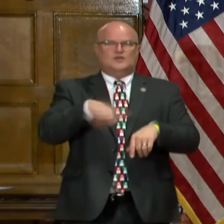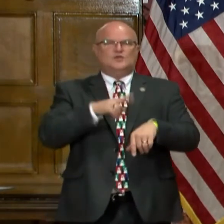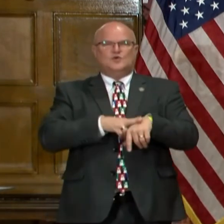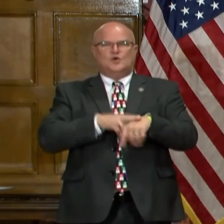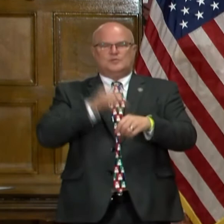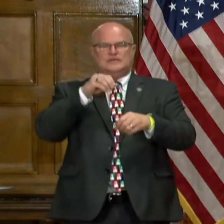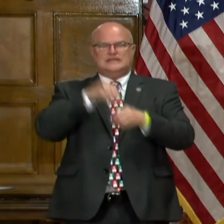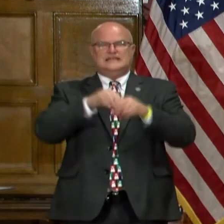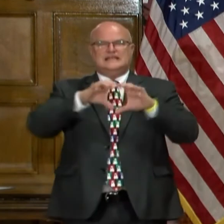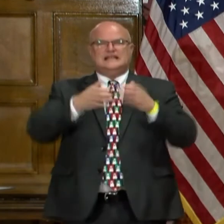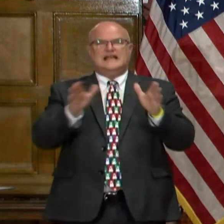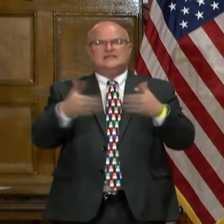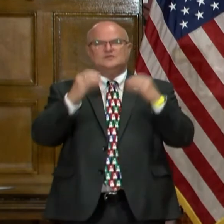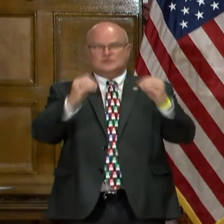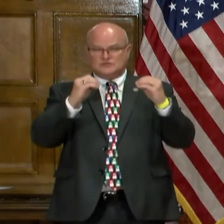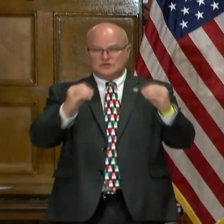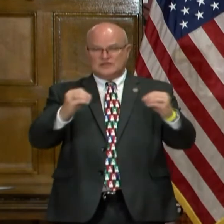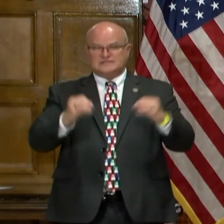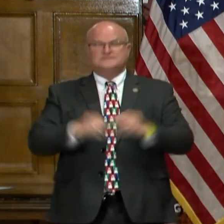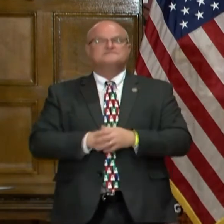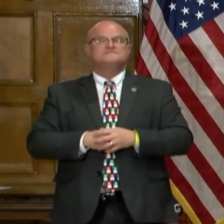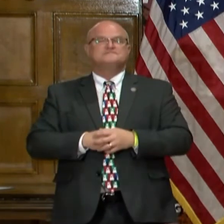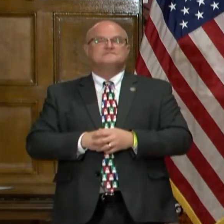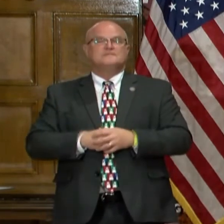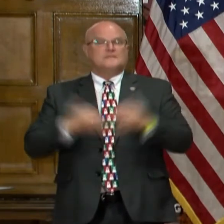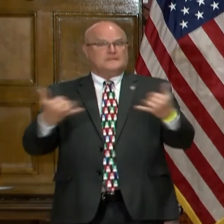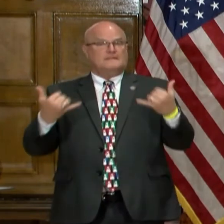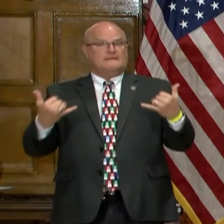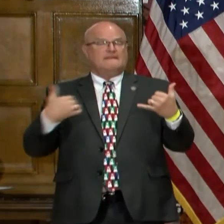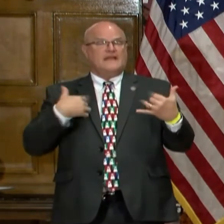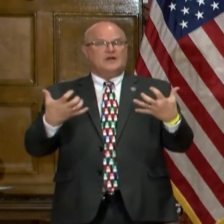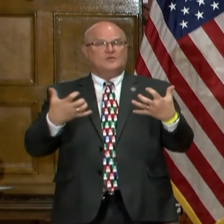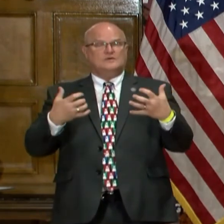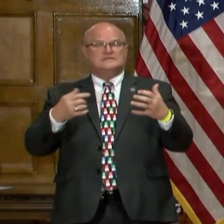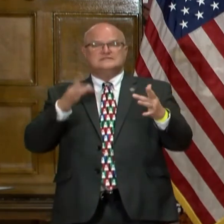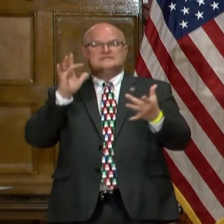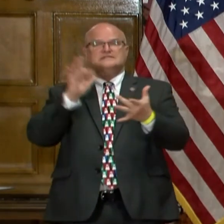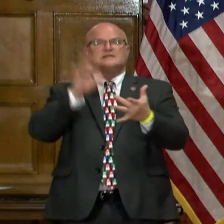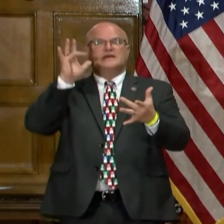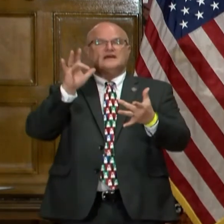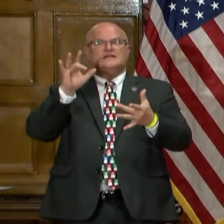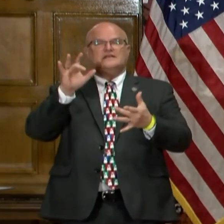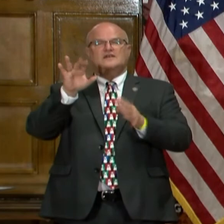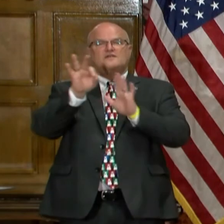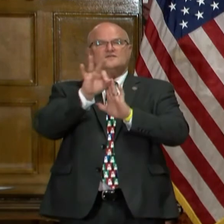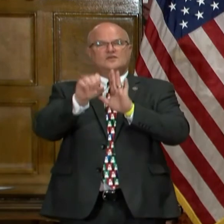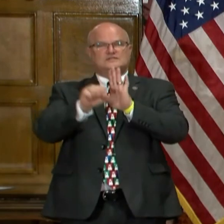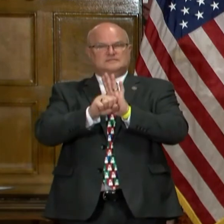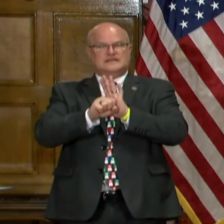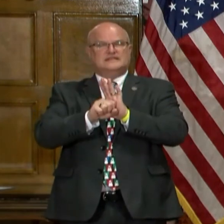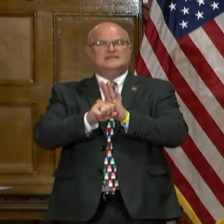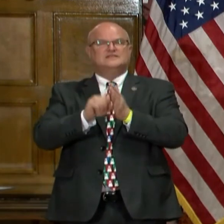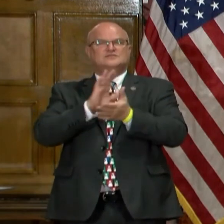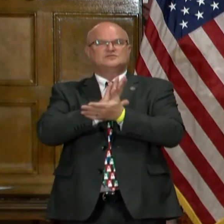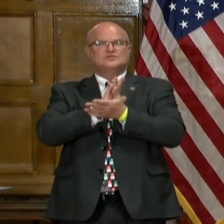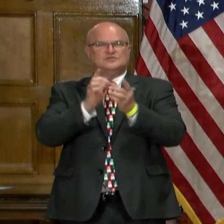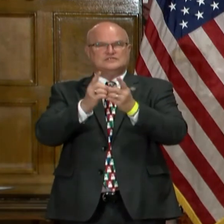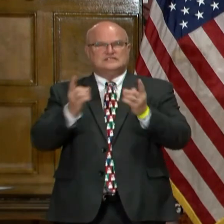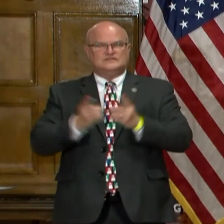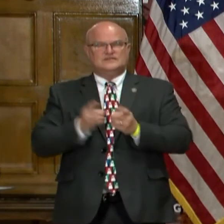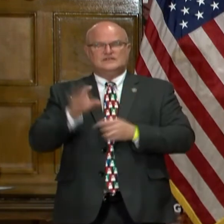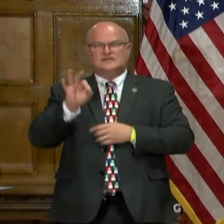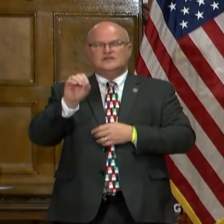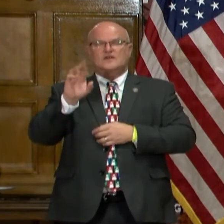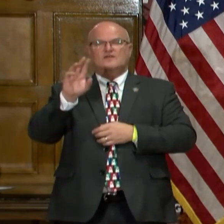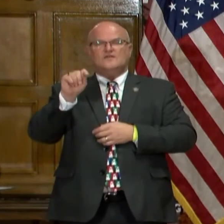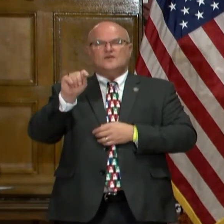instruction. Also today I want to highlight the work of Fort Smith School District. Fort Smith